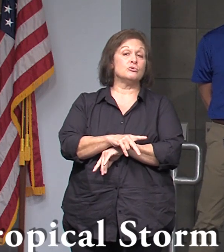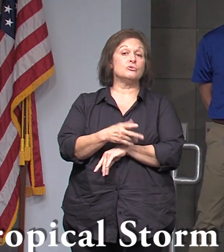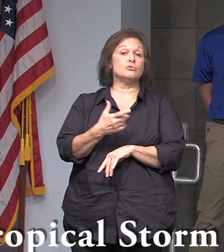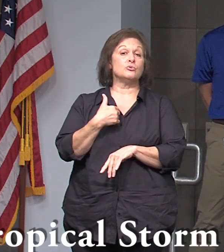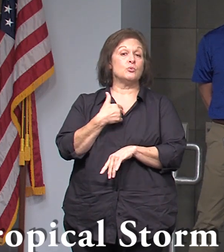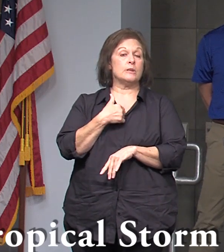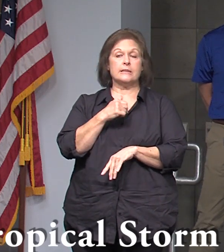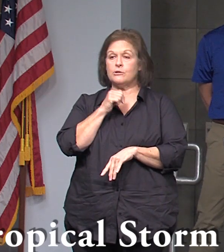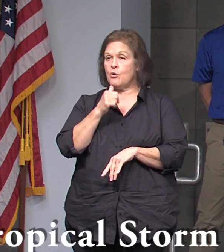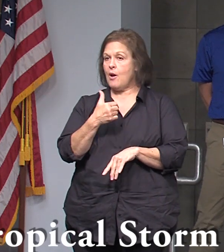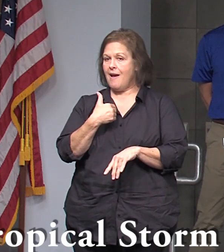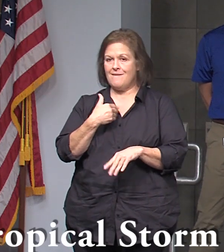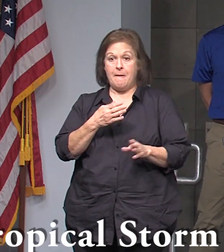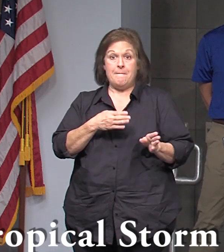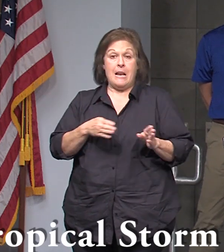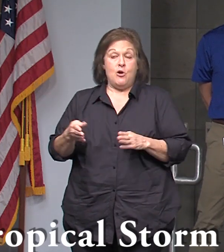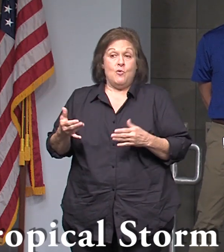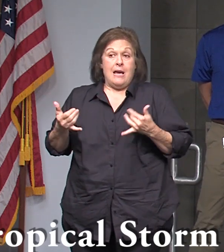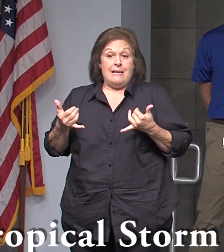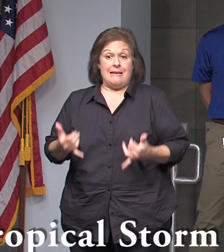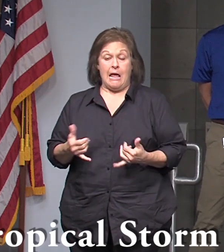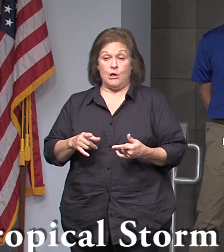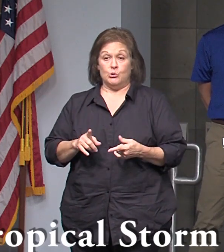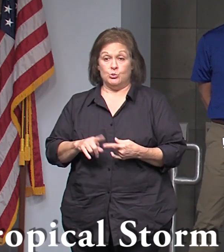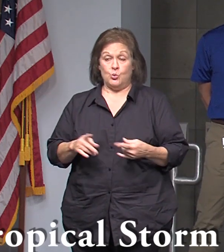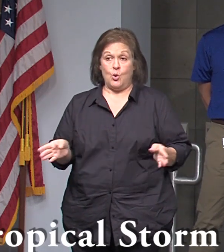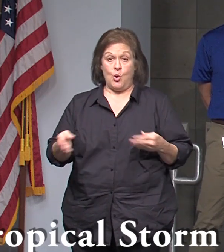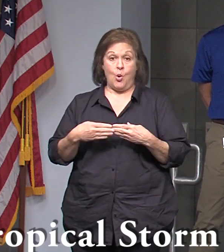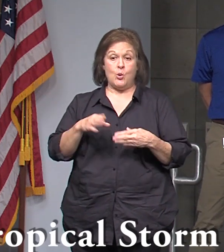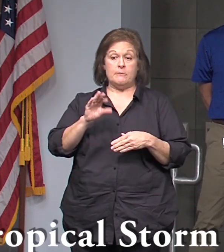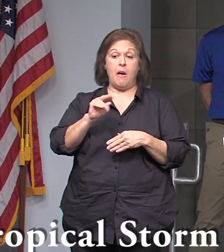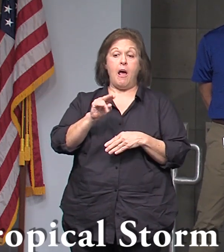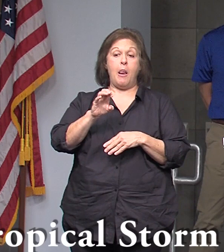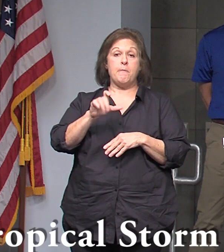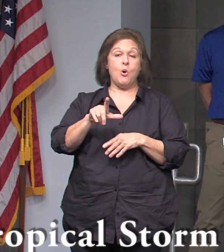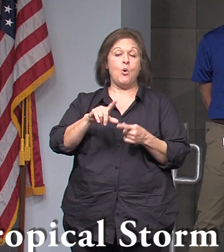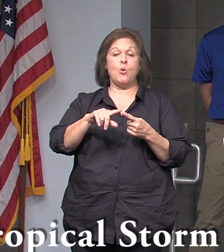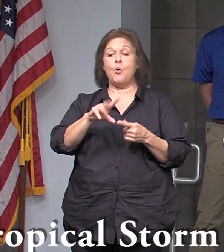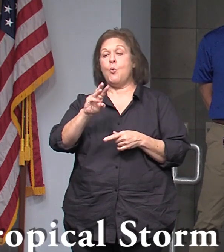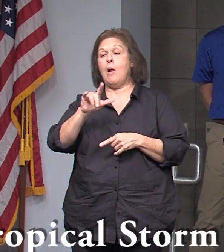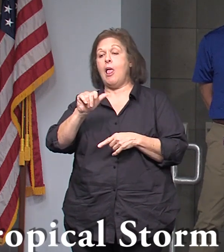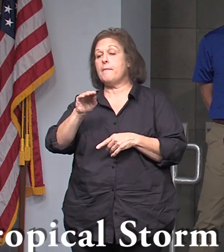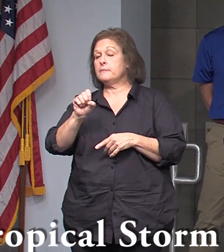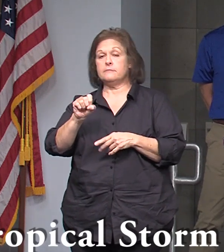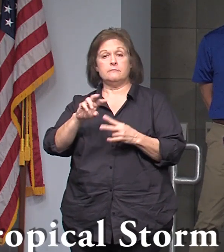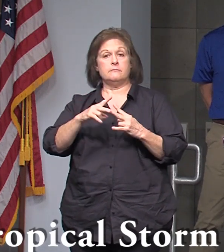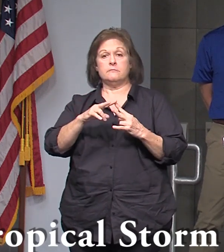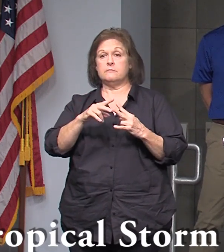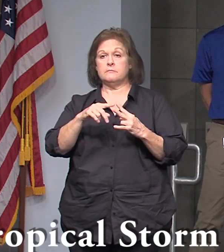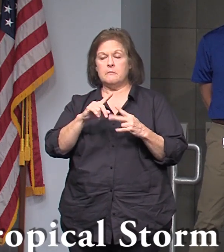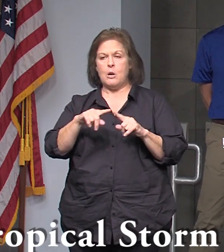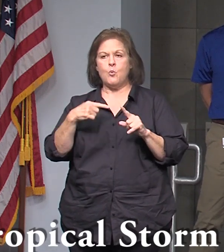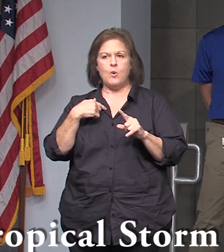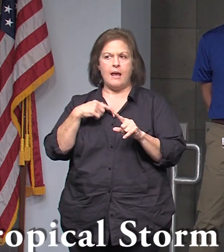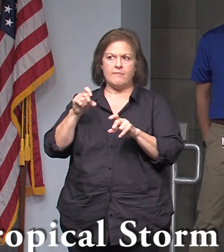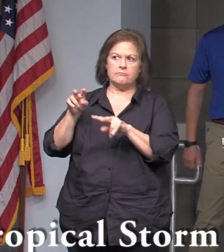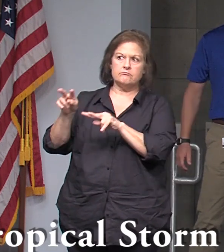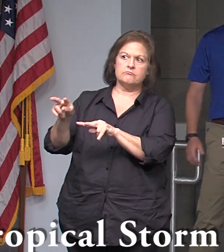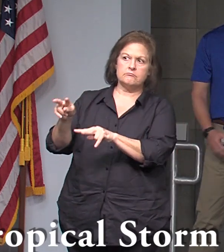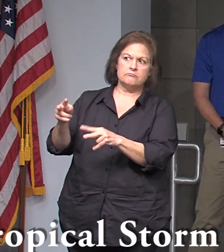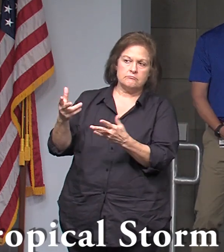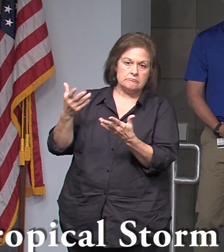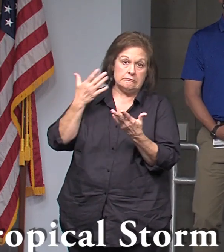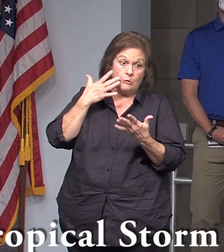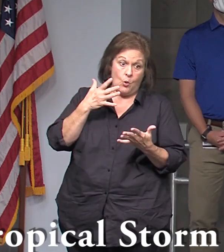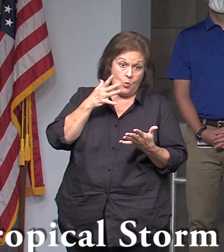we do not have plans as of now to close Bonneville or Williams. But again, monitoring will, you know, may or may not